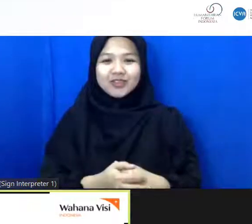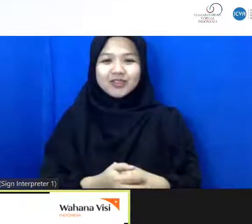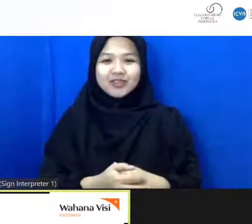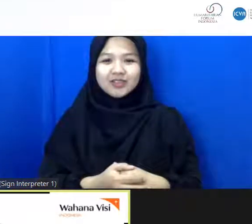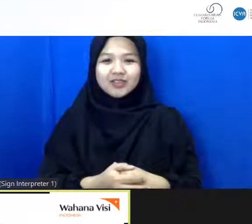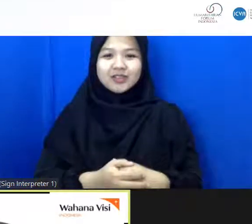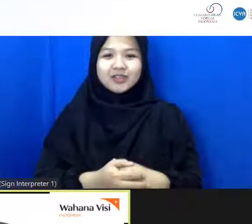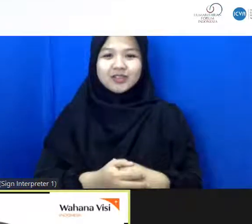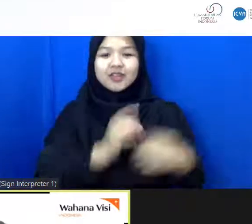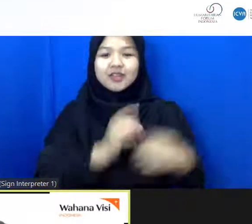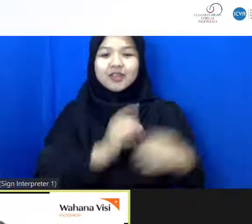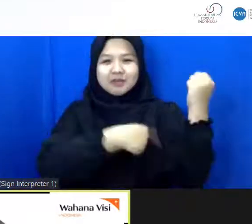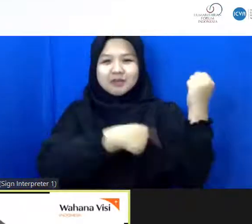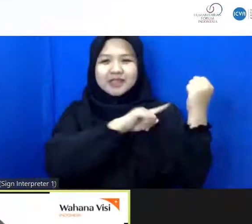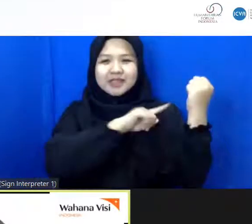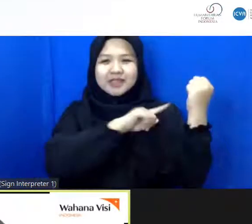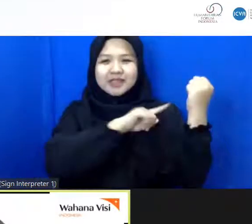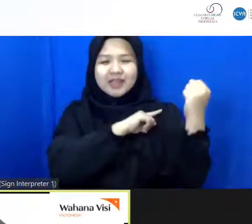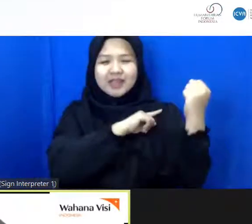capacity, I guess